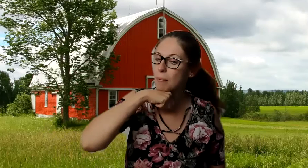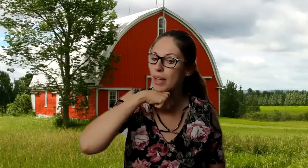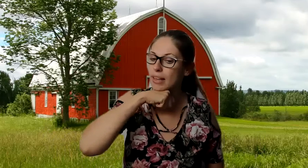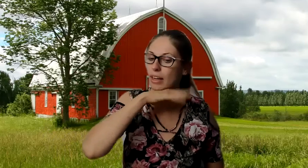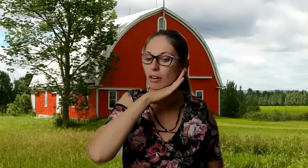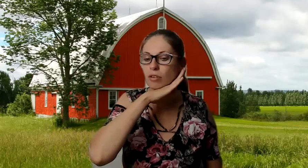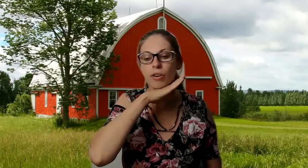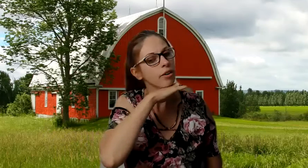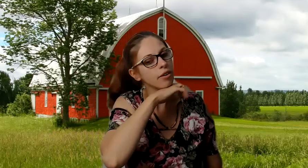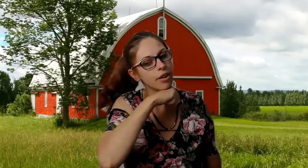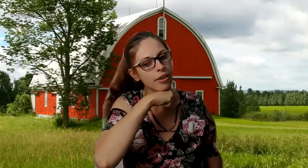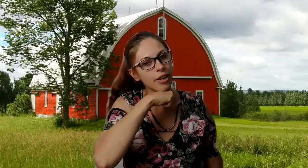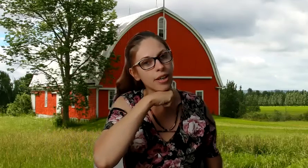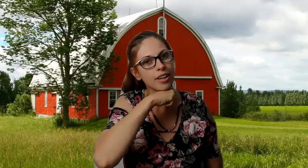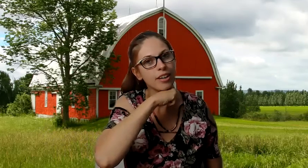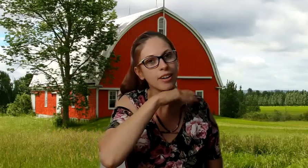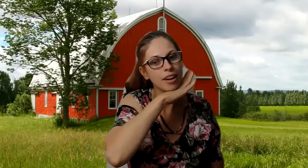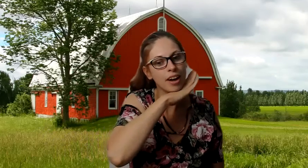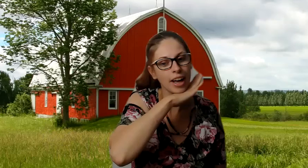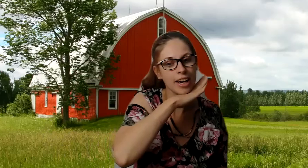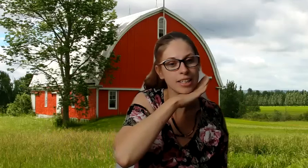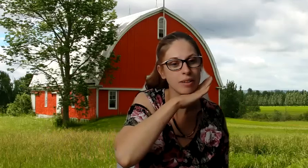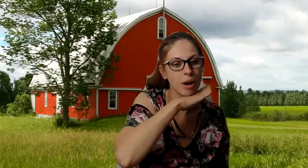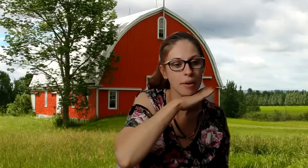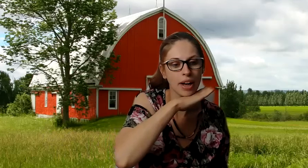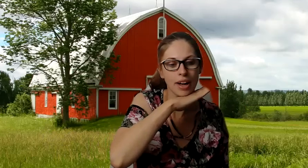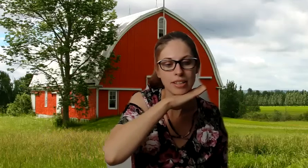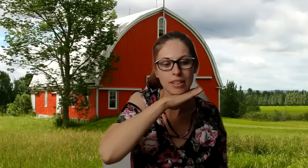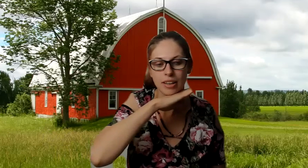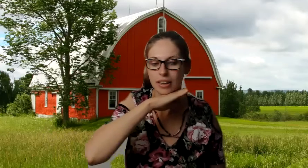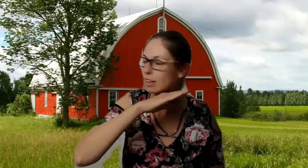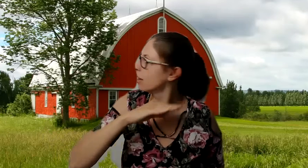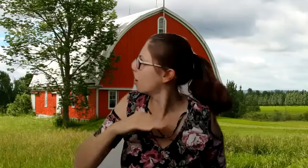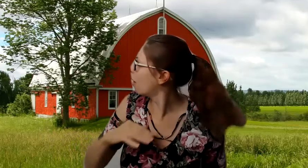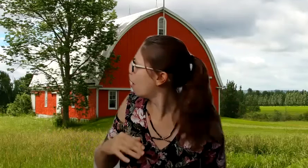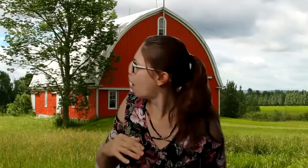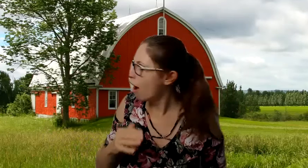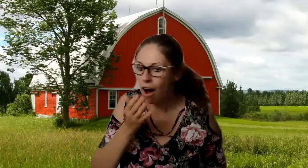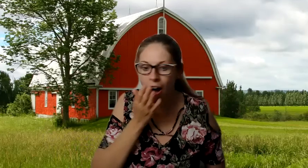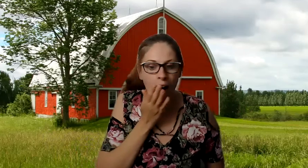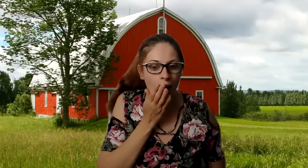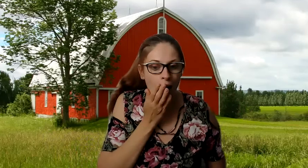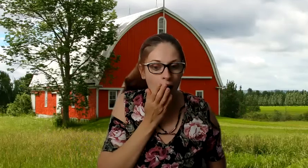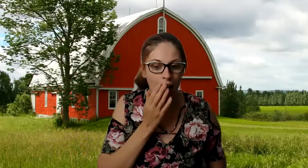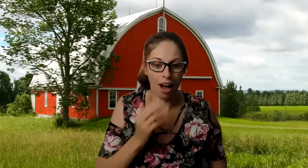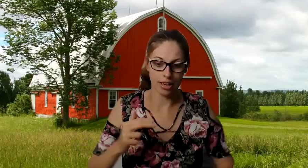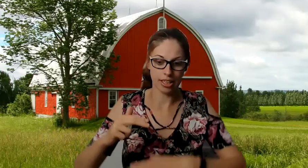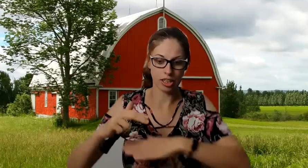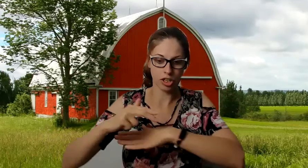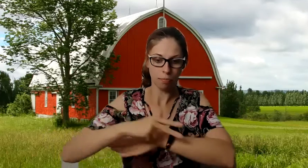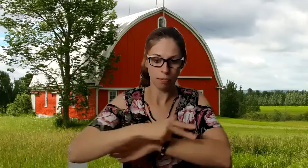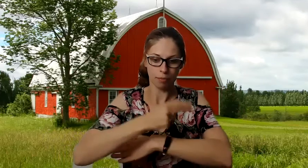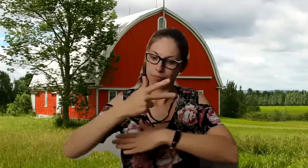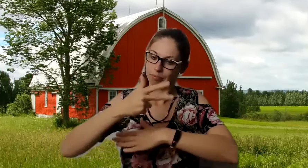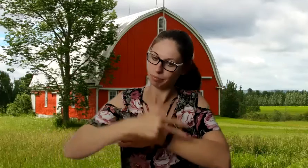pig that goes oink, oink, oink. Okay, let's keep going, guys. Oh, I see sheep.